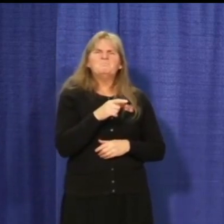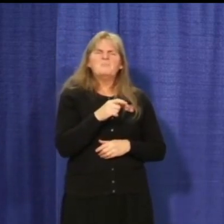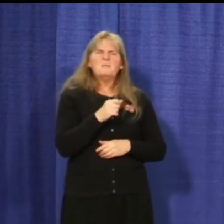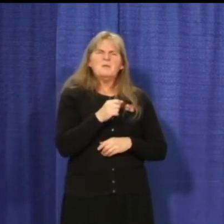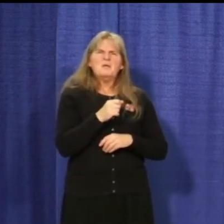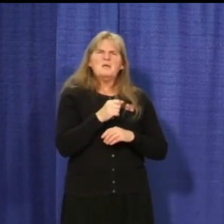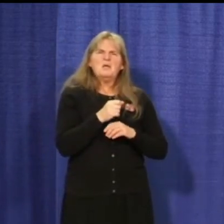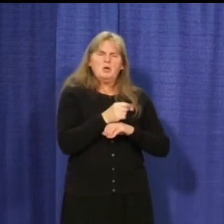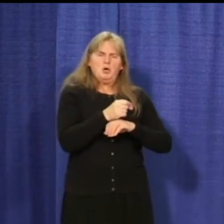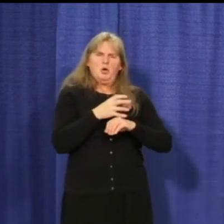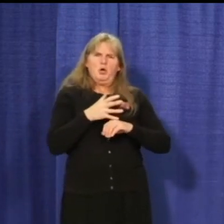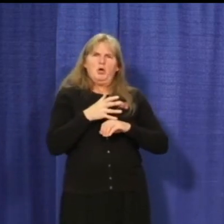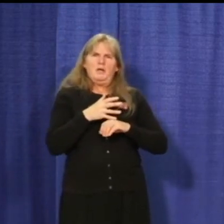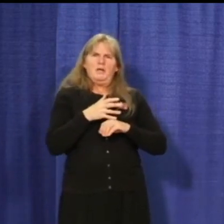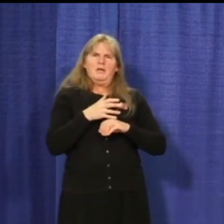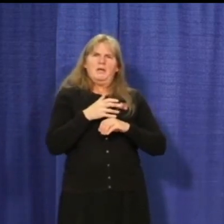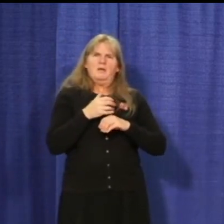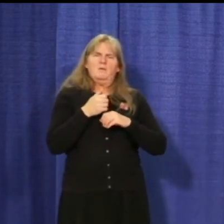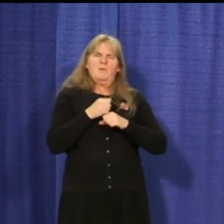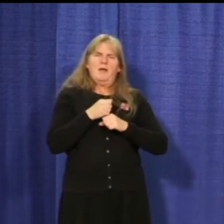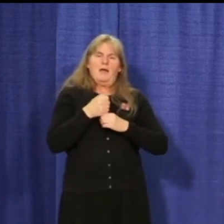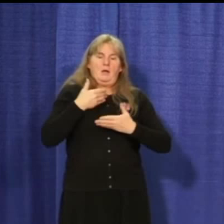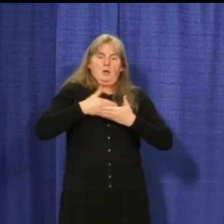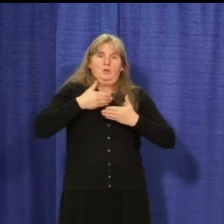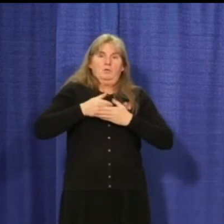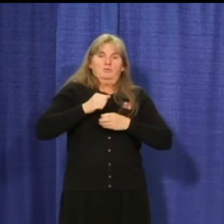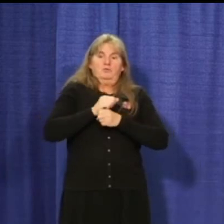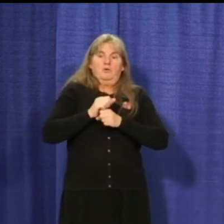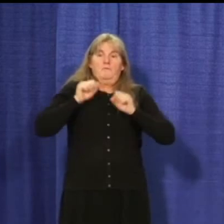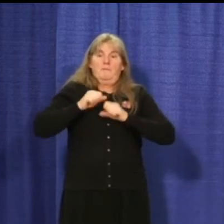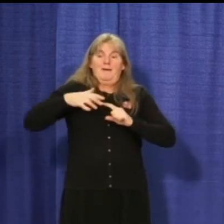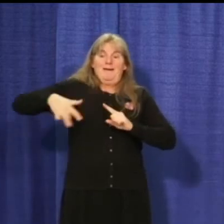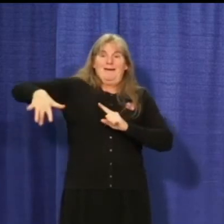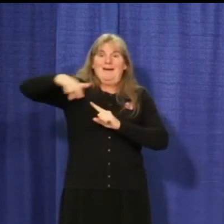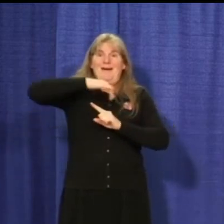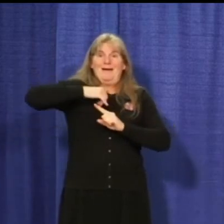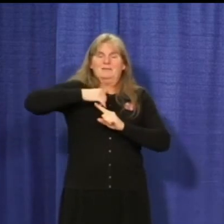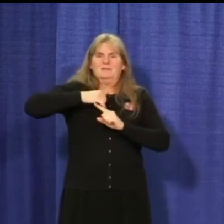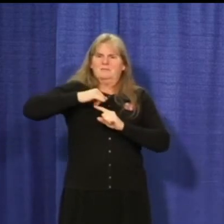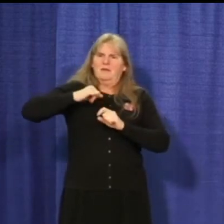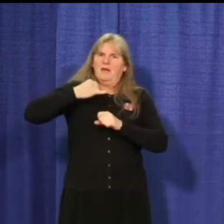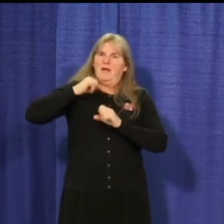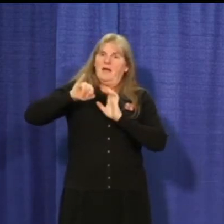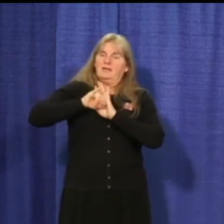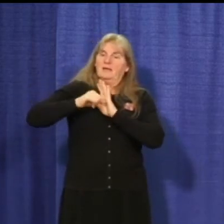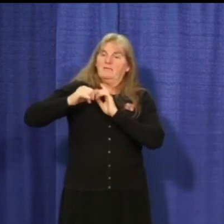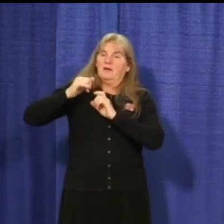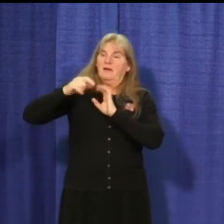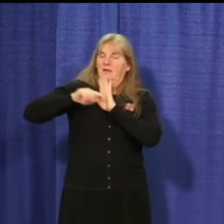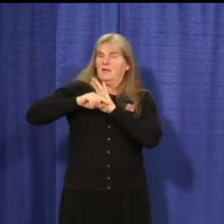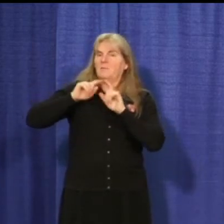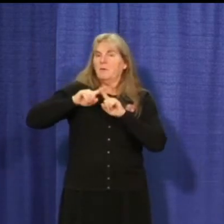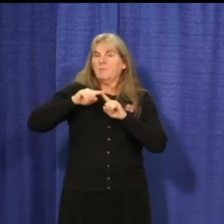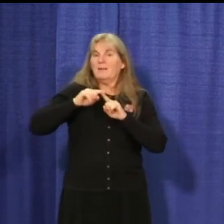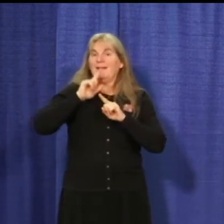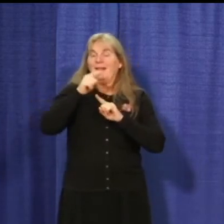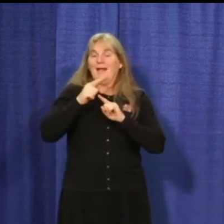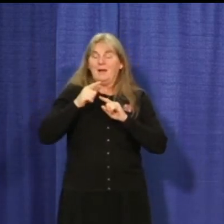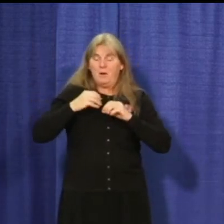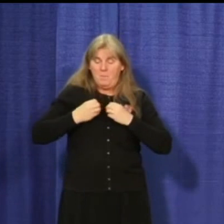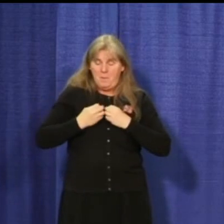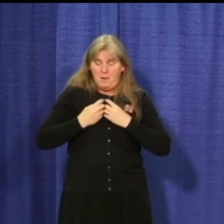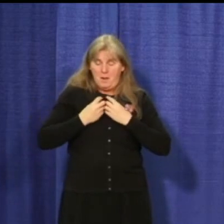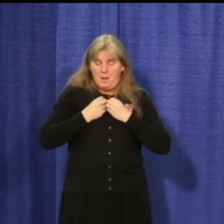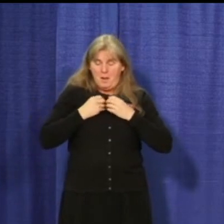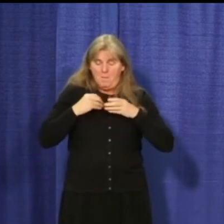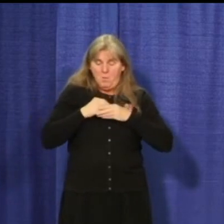early in the infection and maybe negative, but misleadingly negative. So it's all around the circumstances of why the test is being carried